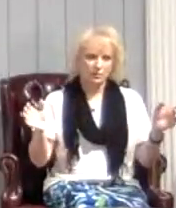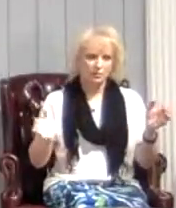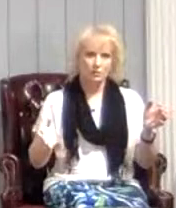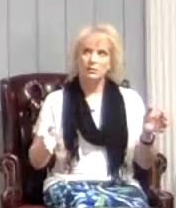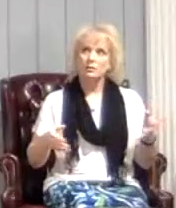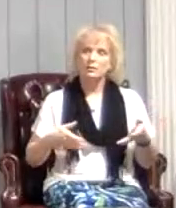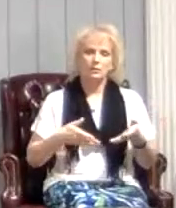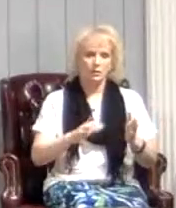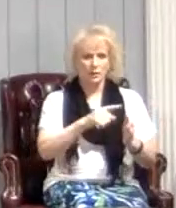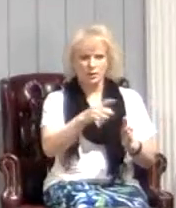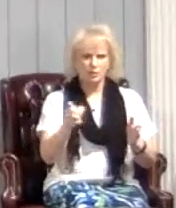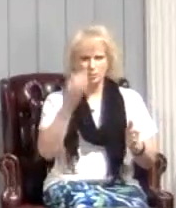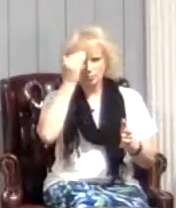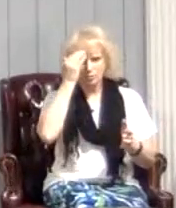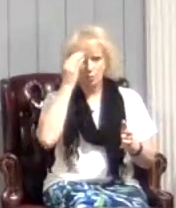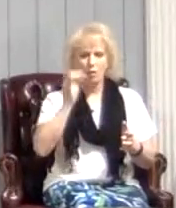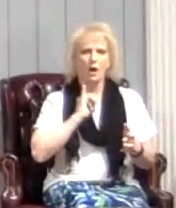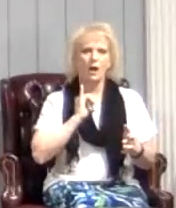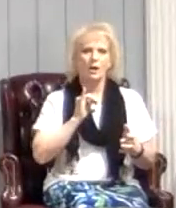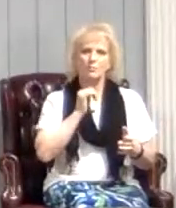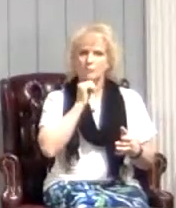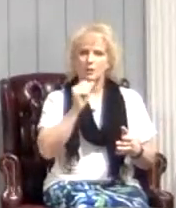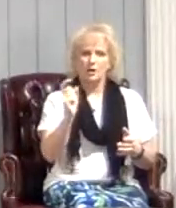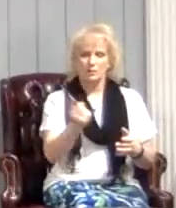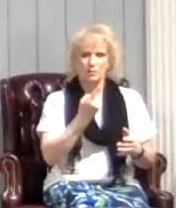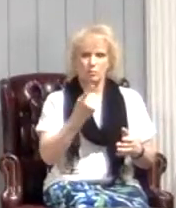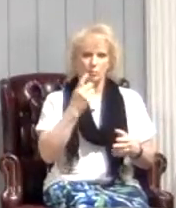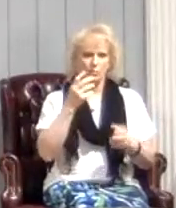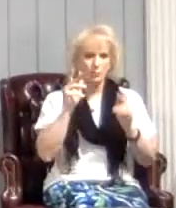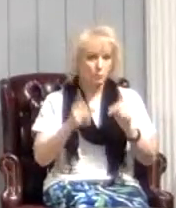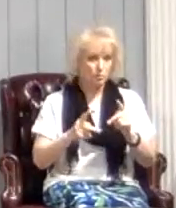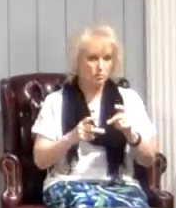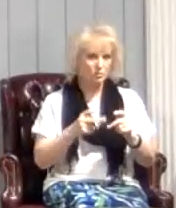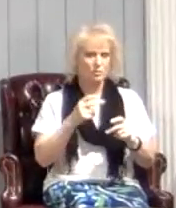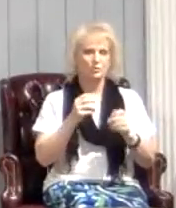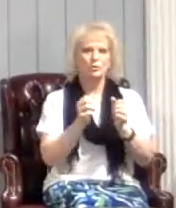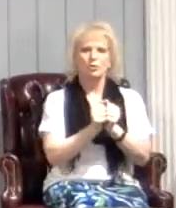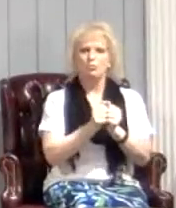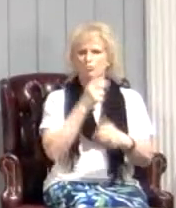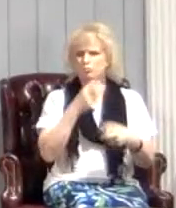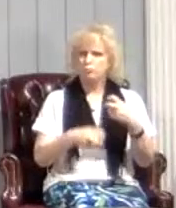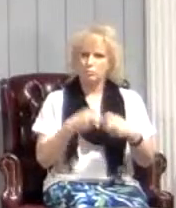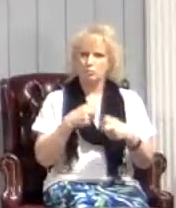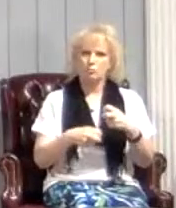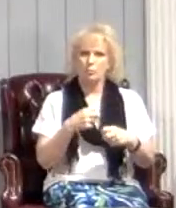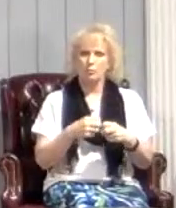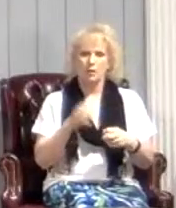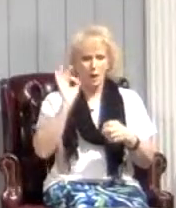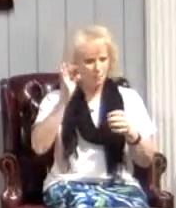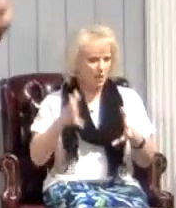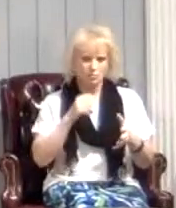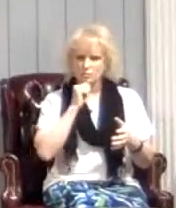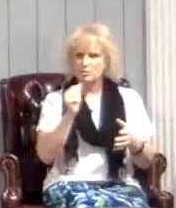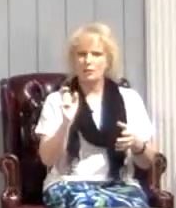let you know, I know that I'm not the only one who has trouble right now, and that pastors are not the only people who have